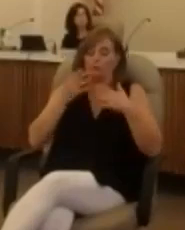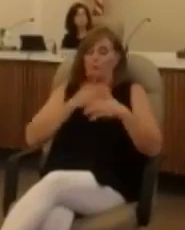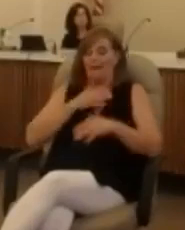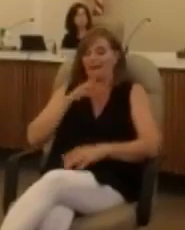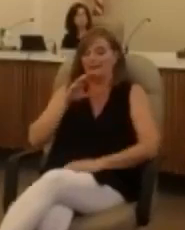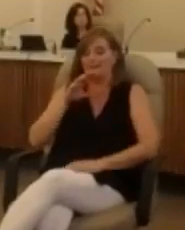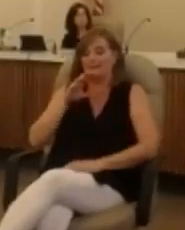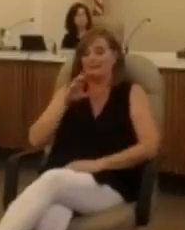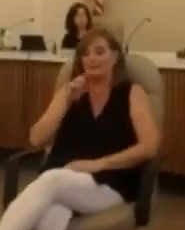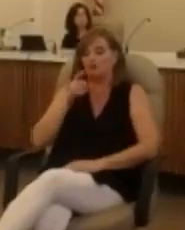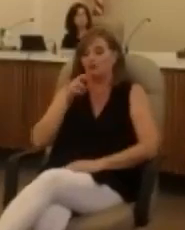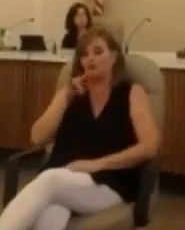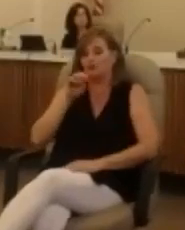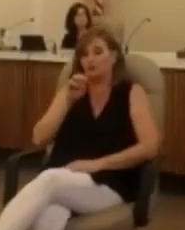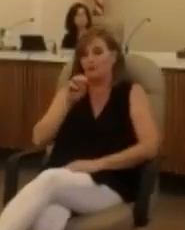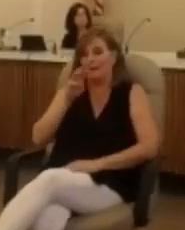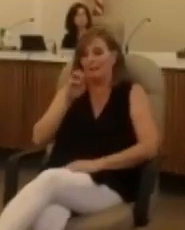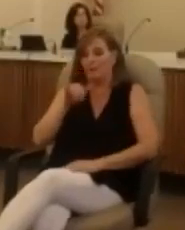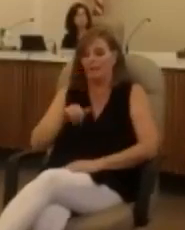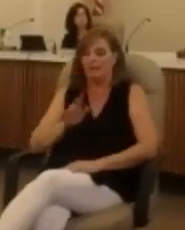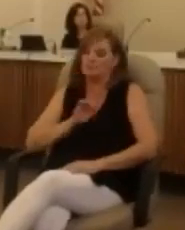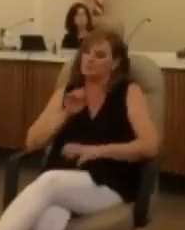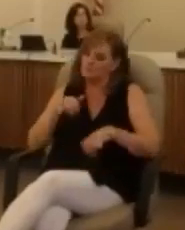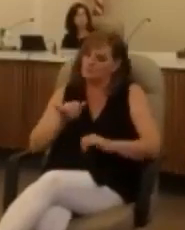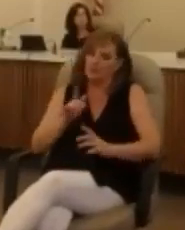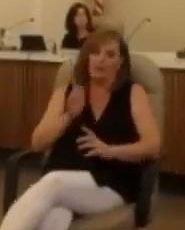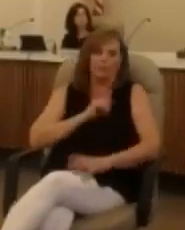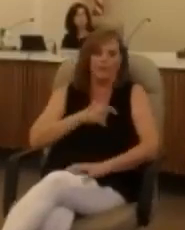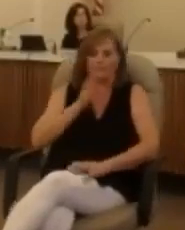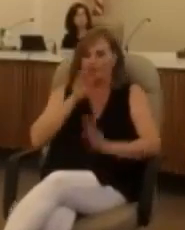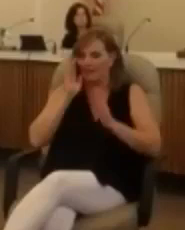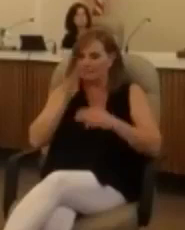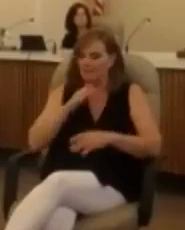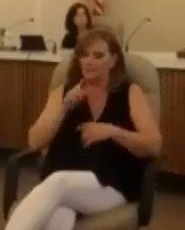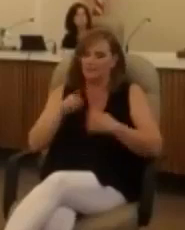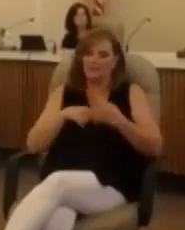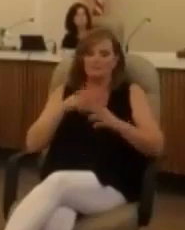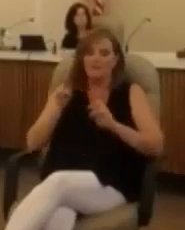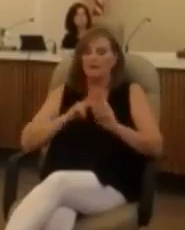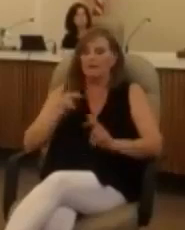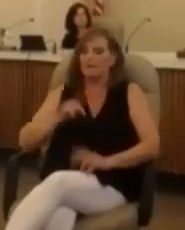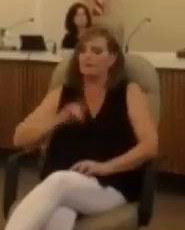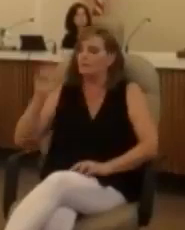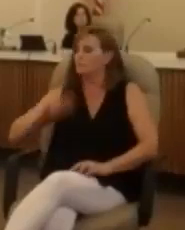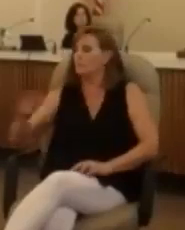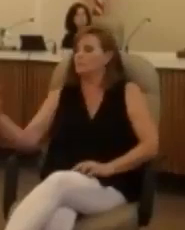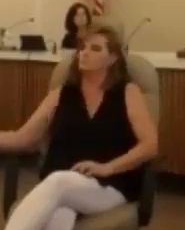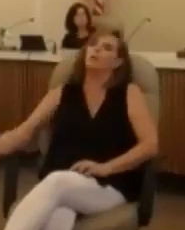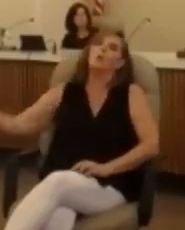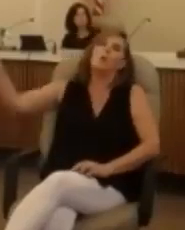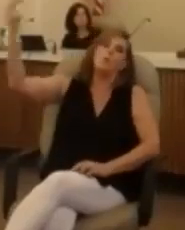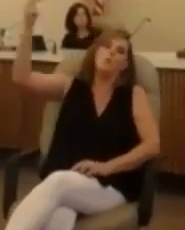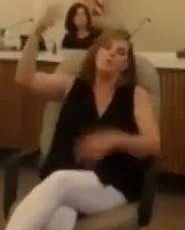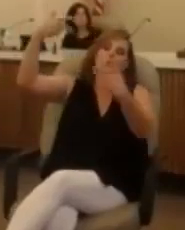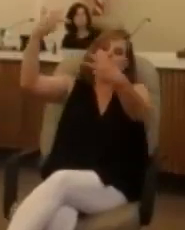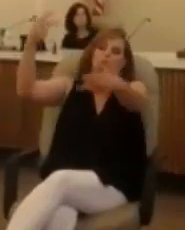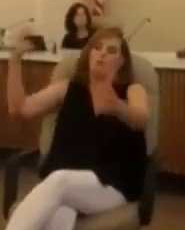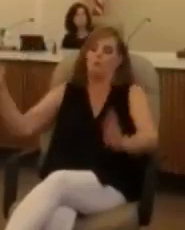You know, and we still pay attention when we pull out because people come flying over the hill.